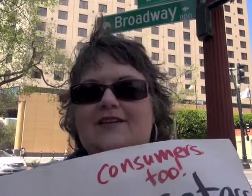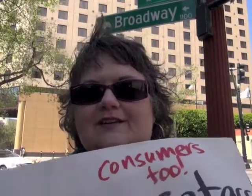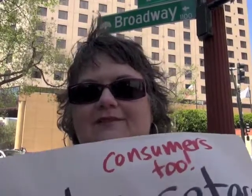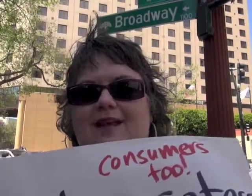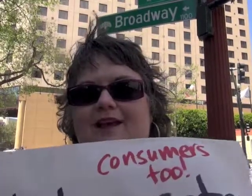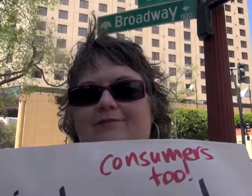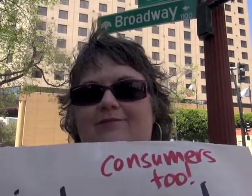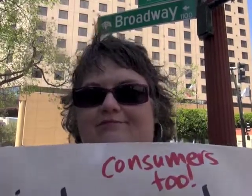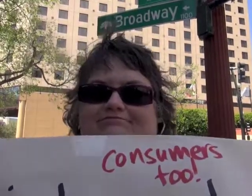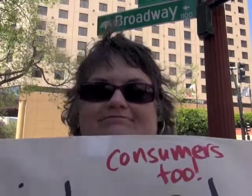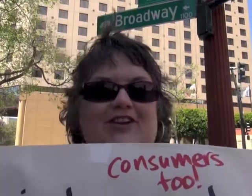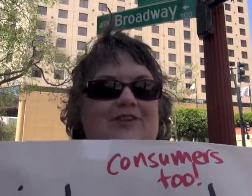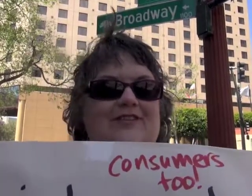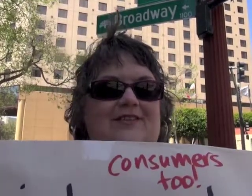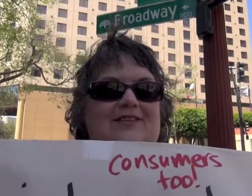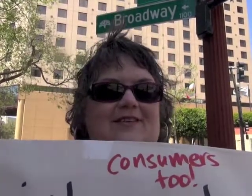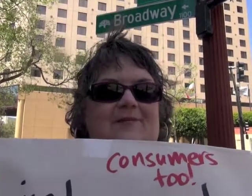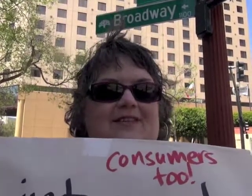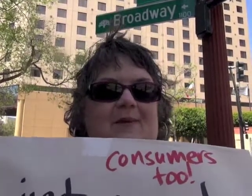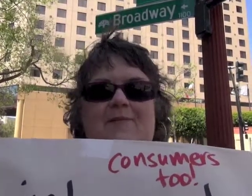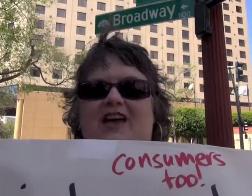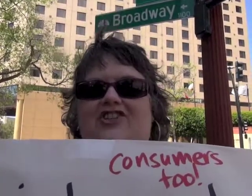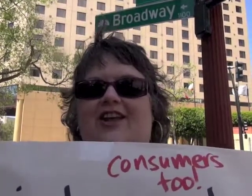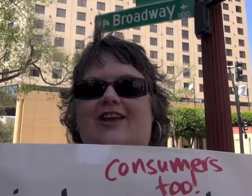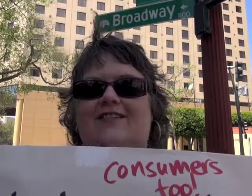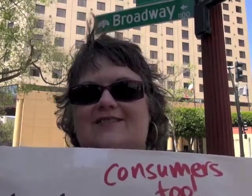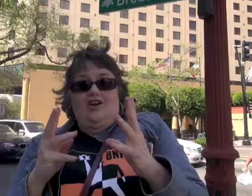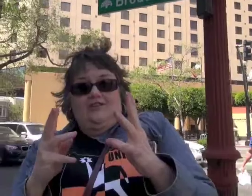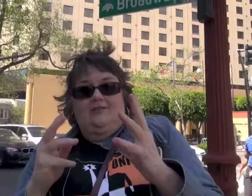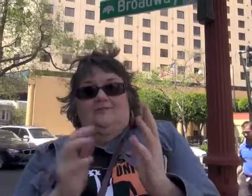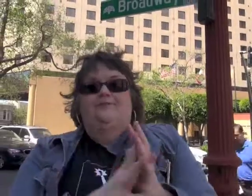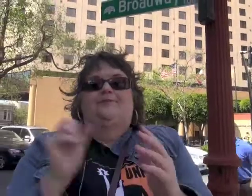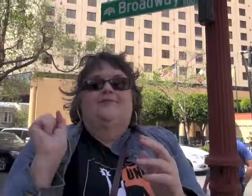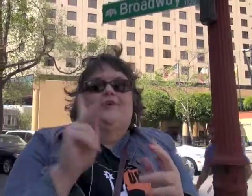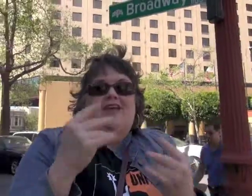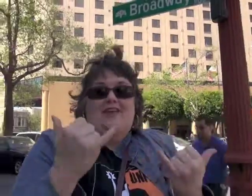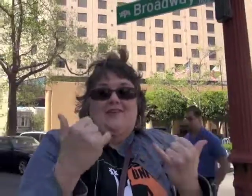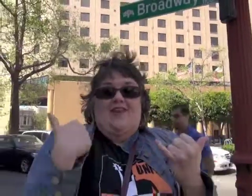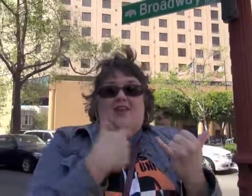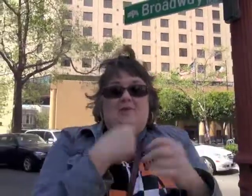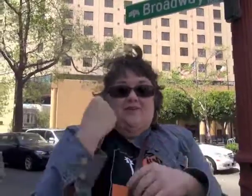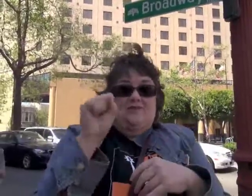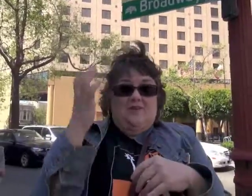did. And it's my passion, I guess. Yes. Okay.